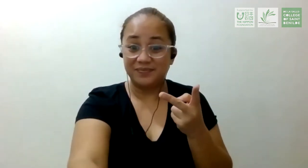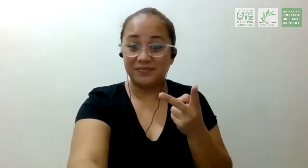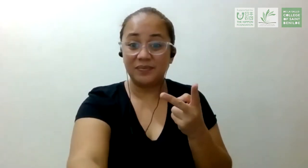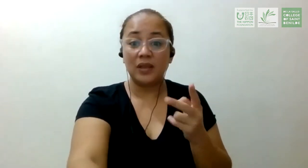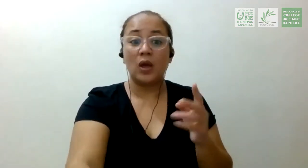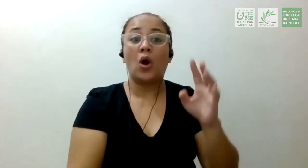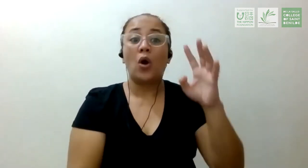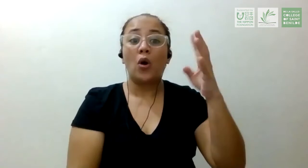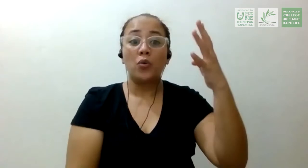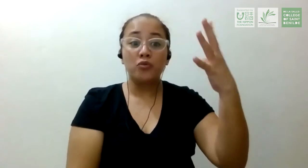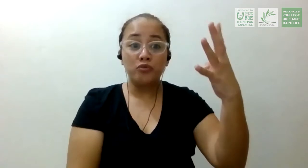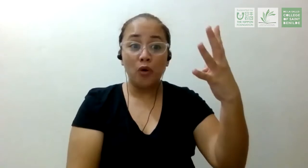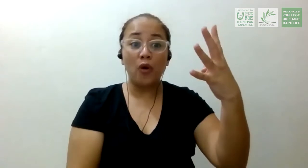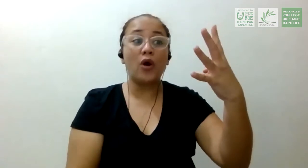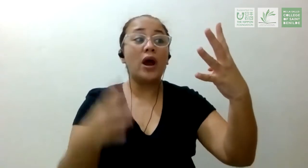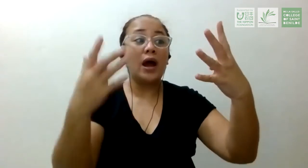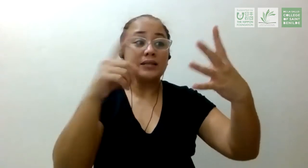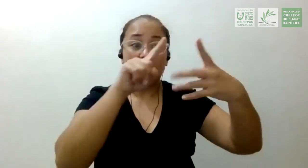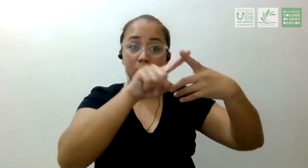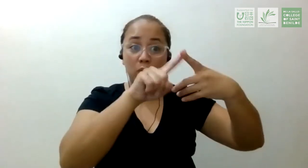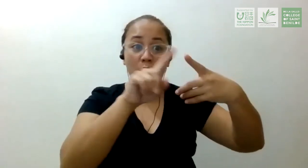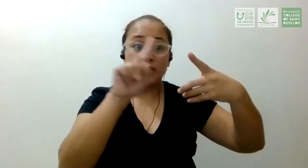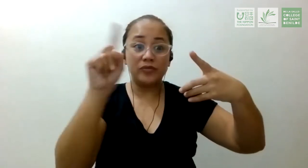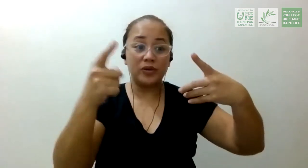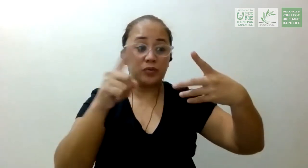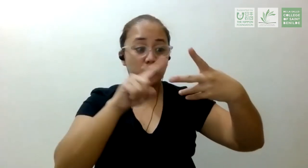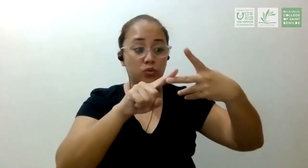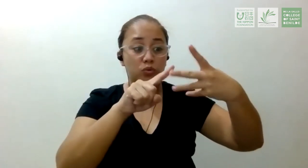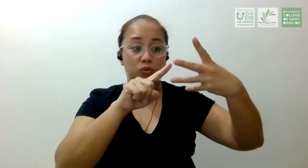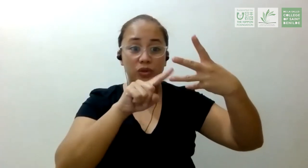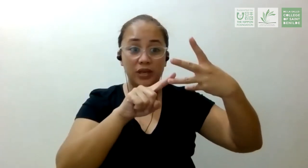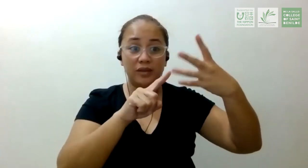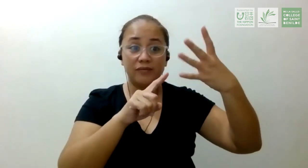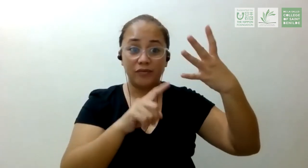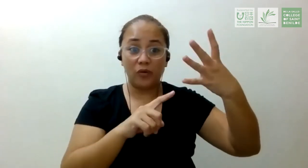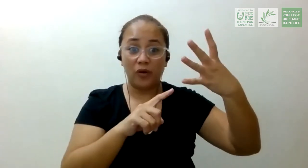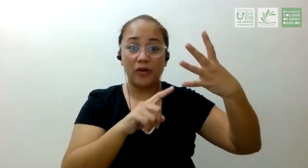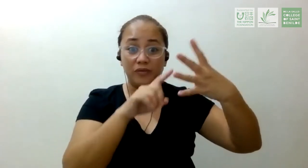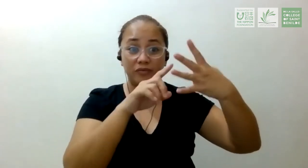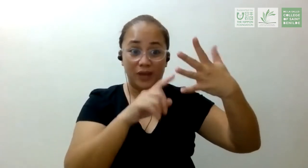For places number 1, 2, 3, 4,